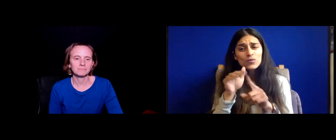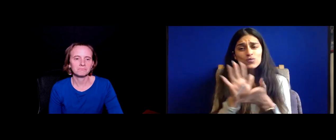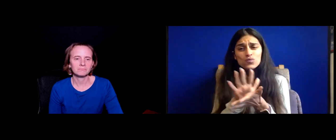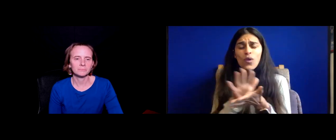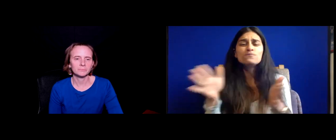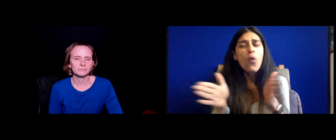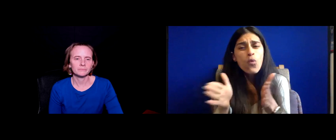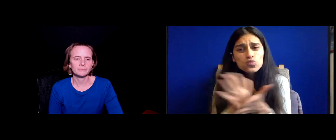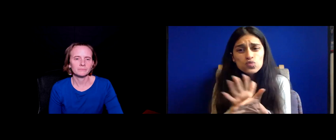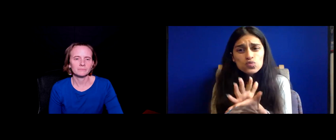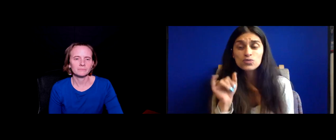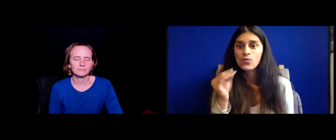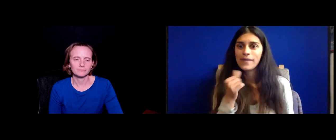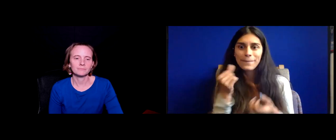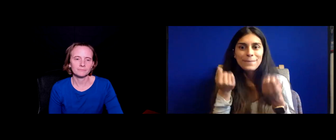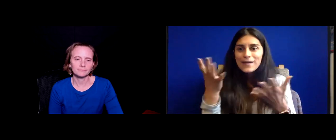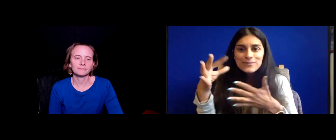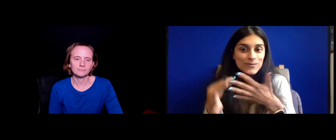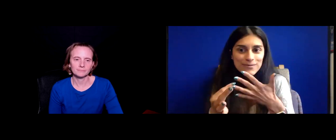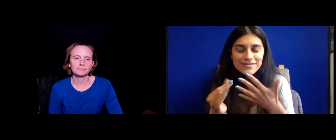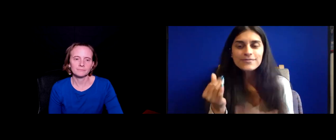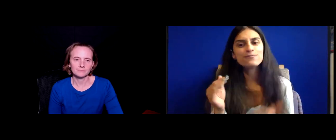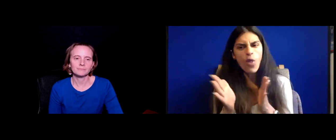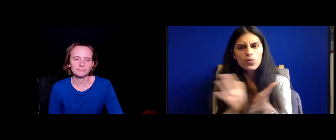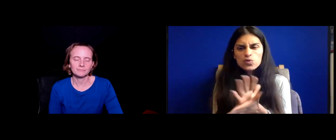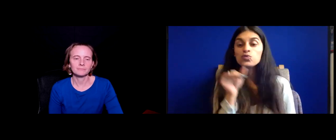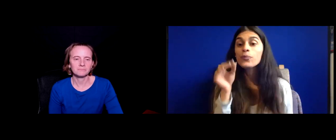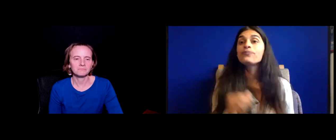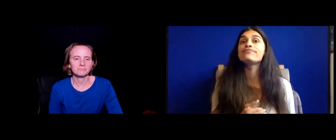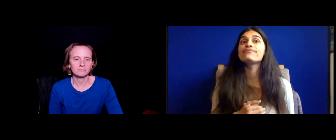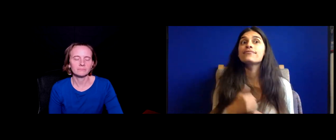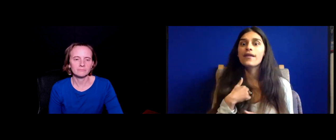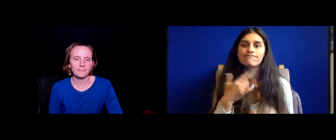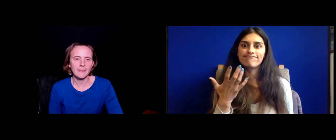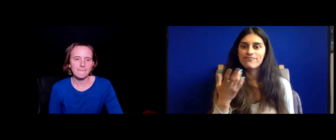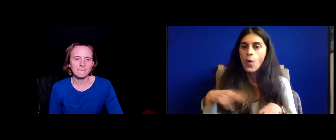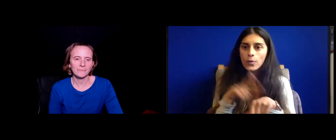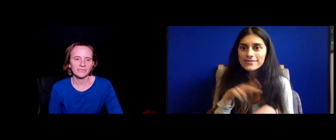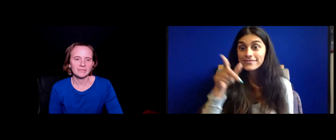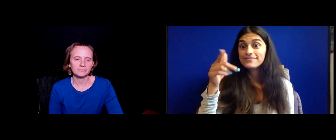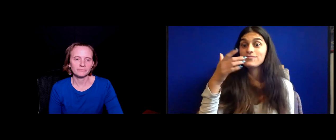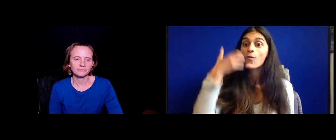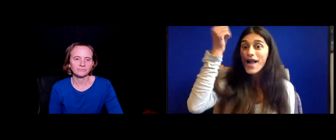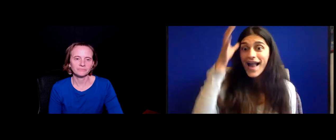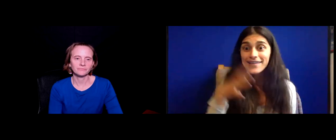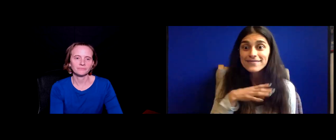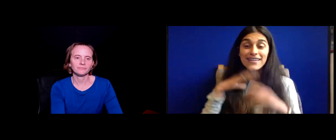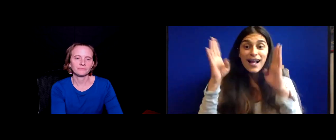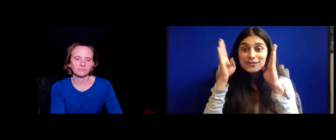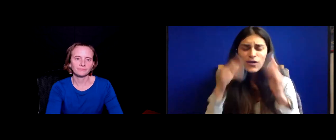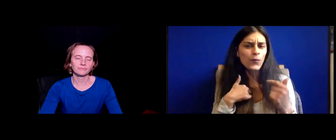And I was in a relationship with a person who was a couple years older than me. And we went to a small school